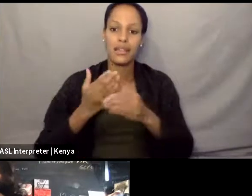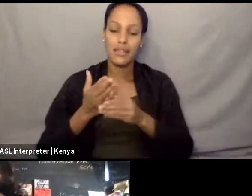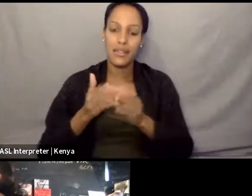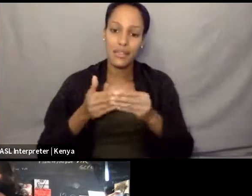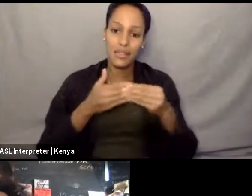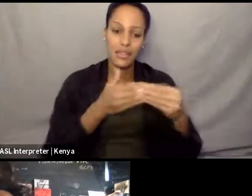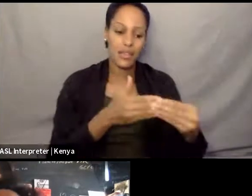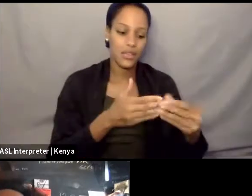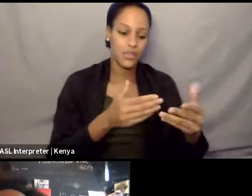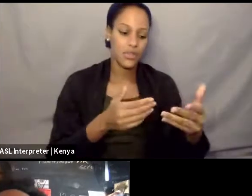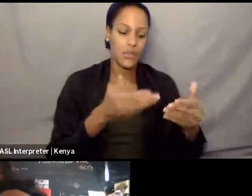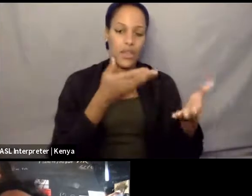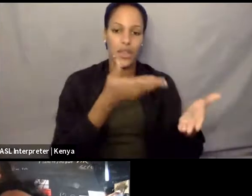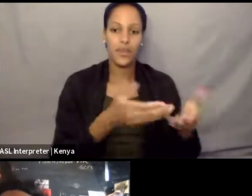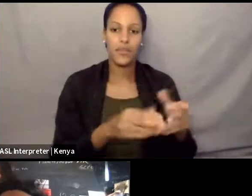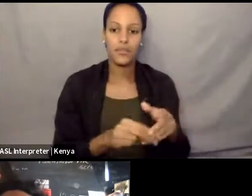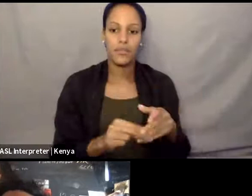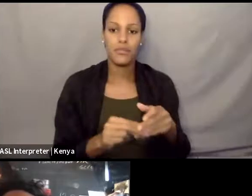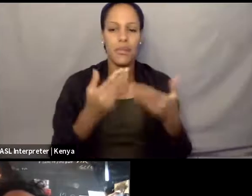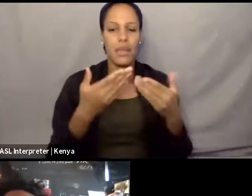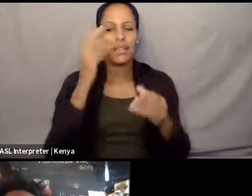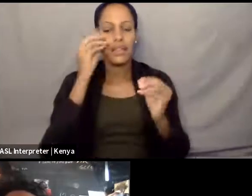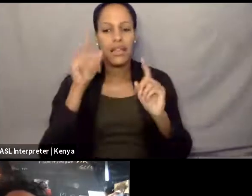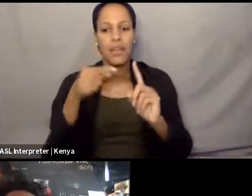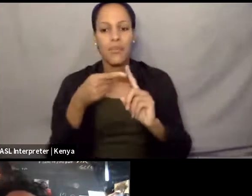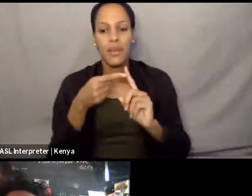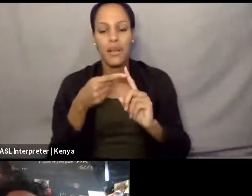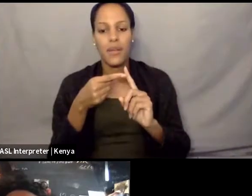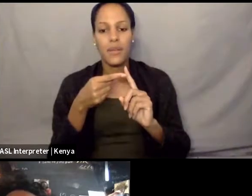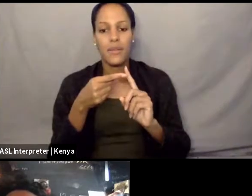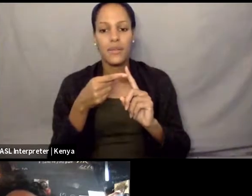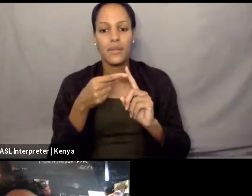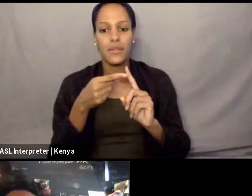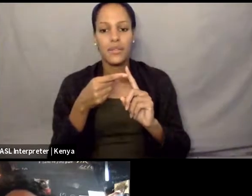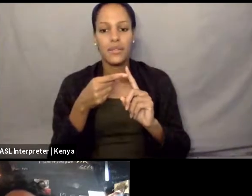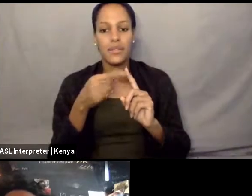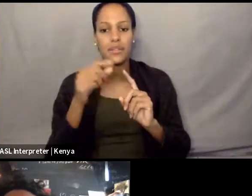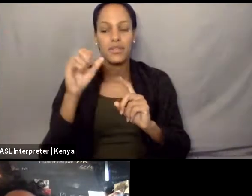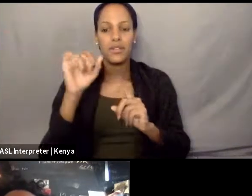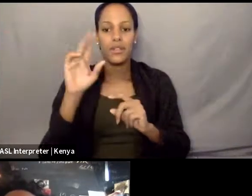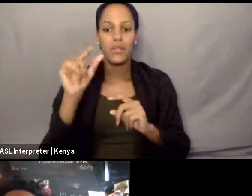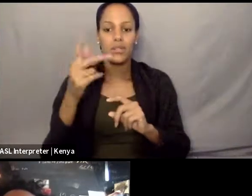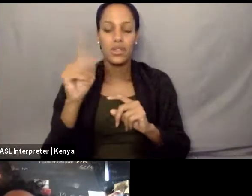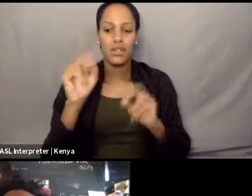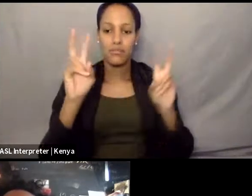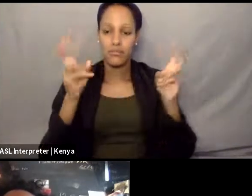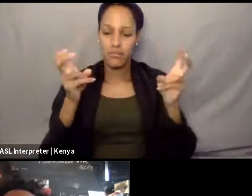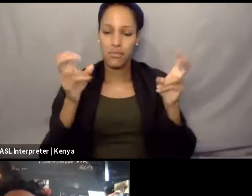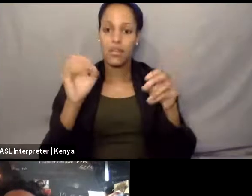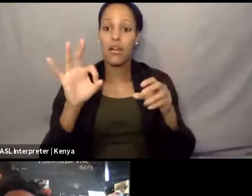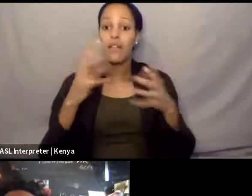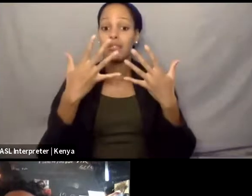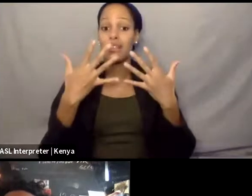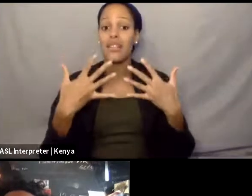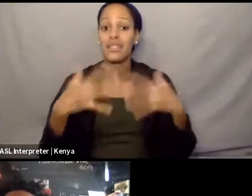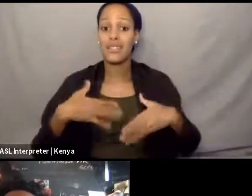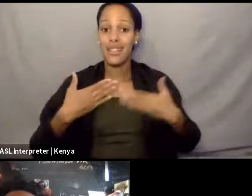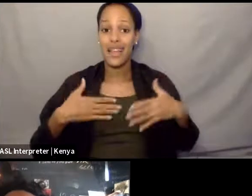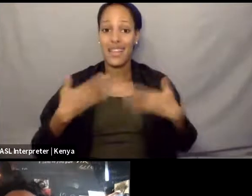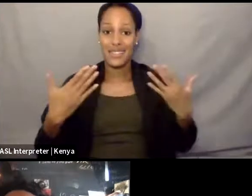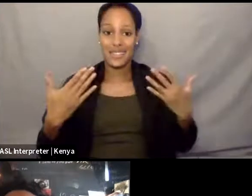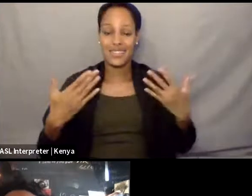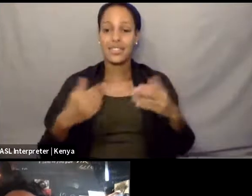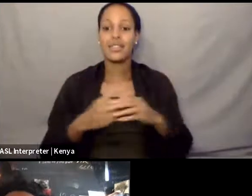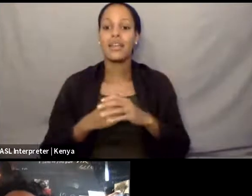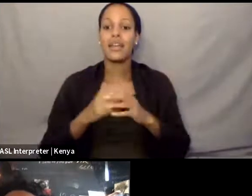So maybe thinking a little bit then about, you know, the subjectivity of delight, right? And again, the subjective point of view